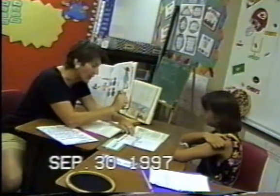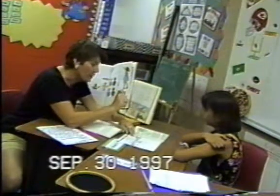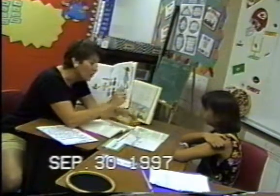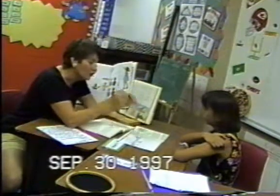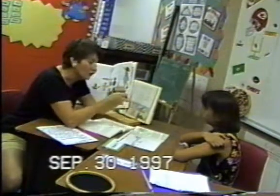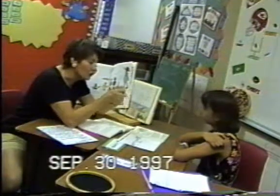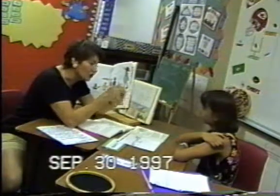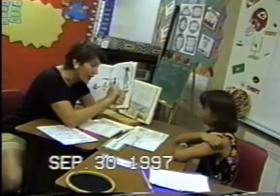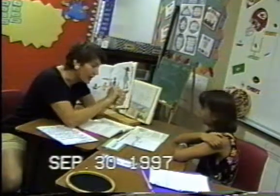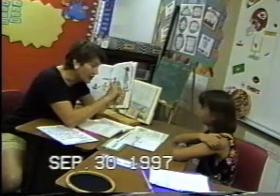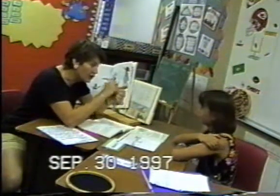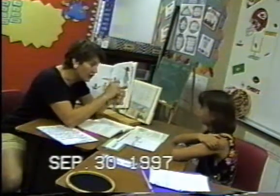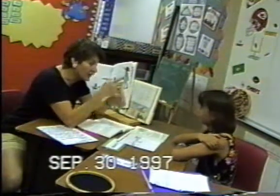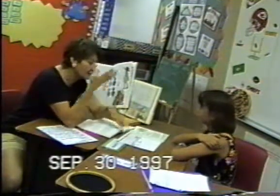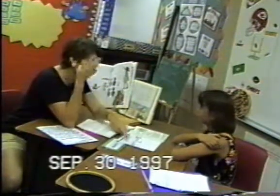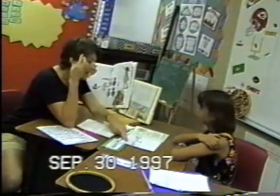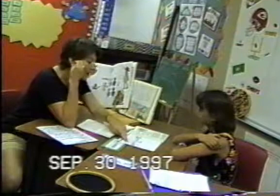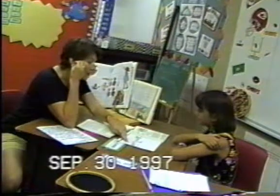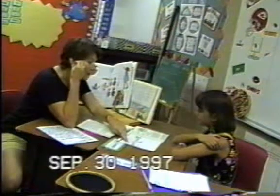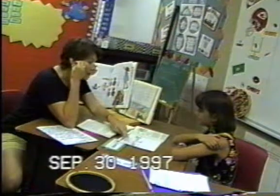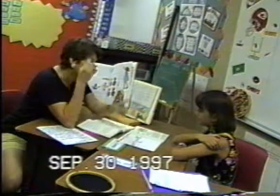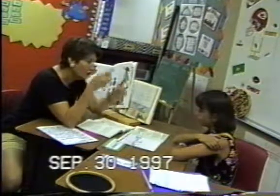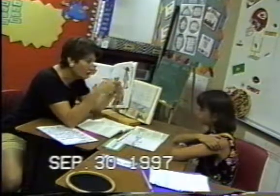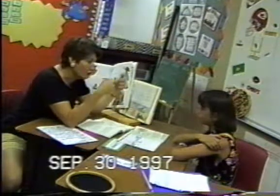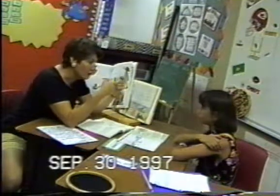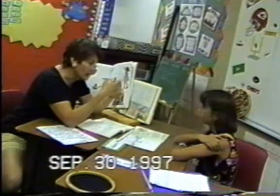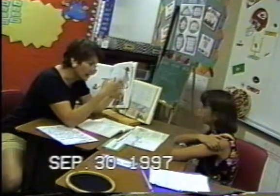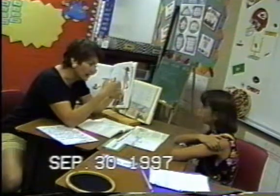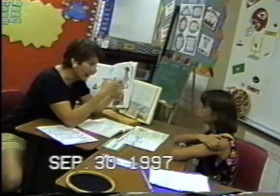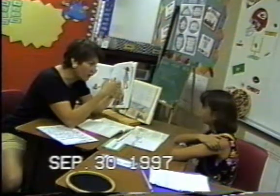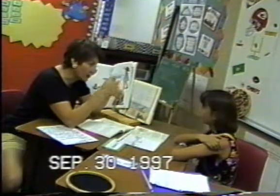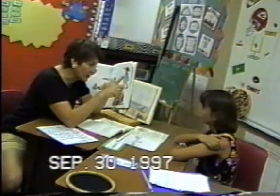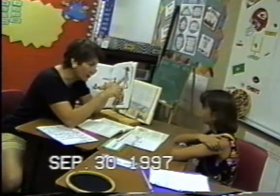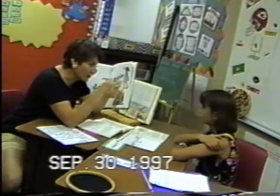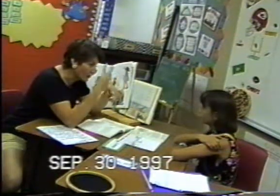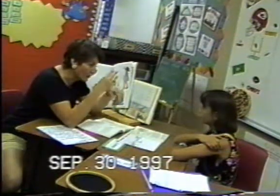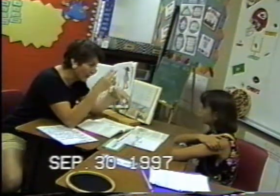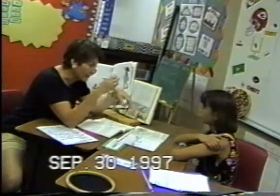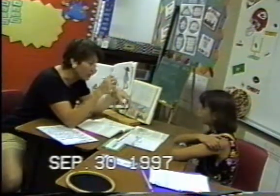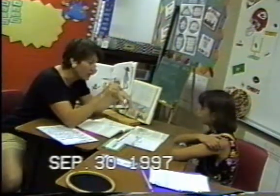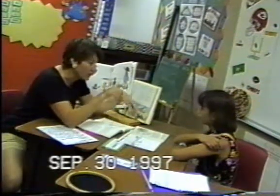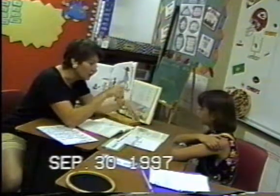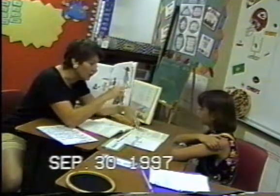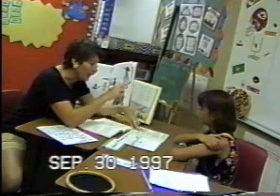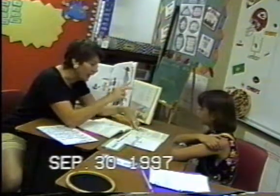cochlea, to change the sound to electrical waves, you